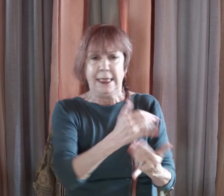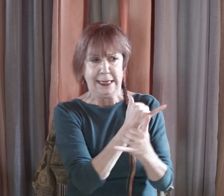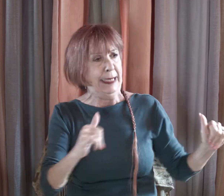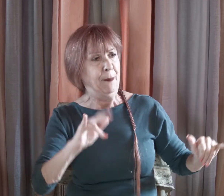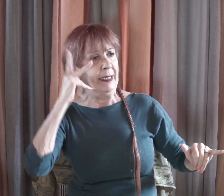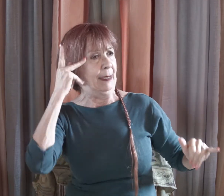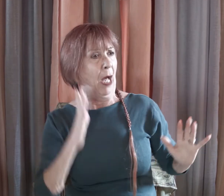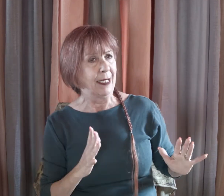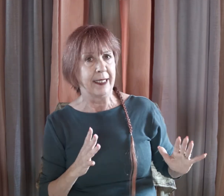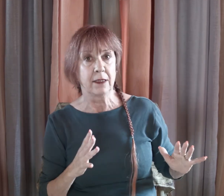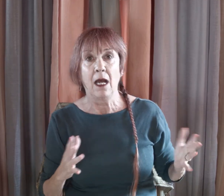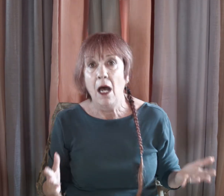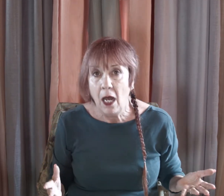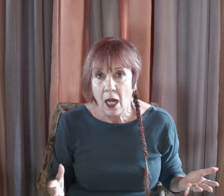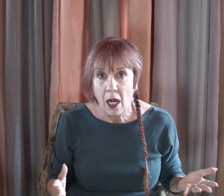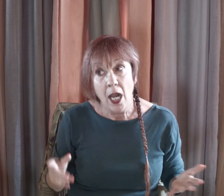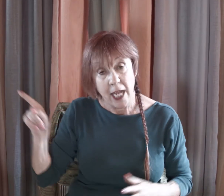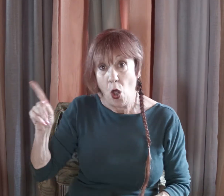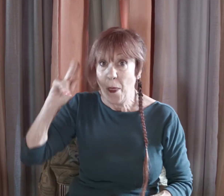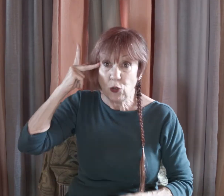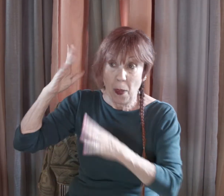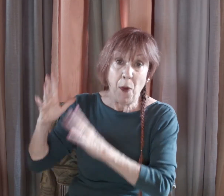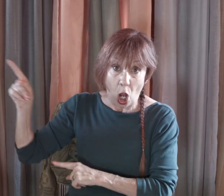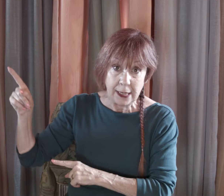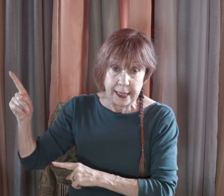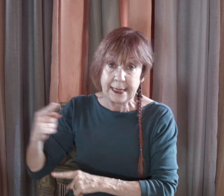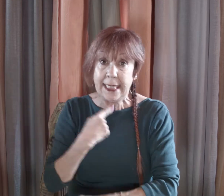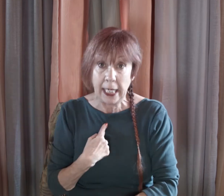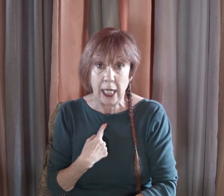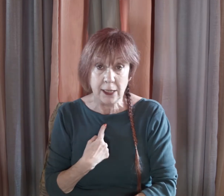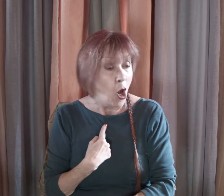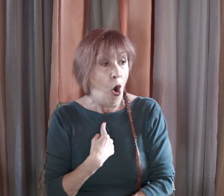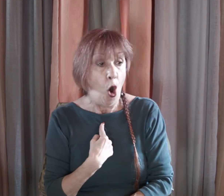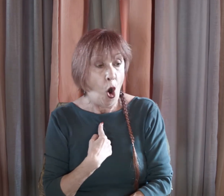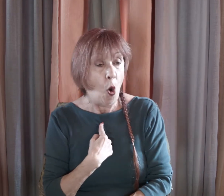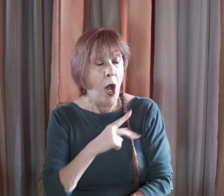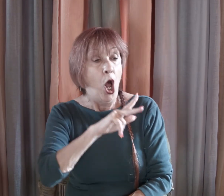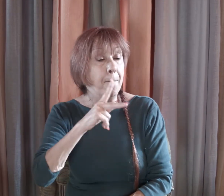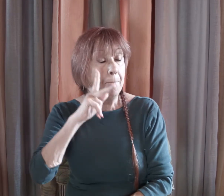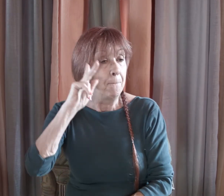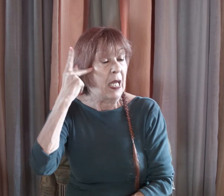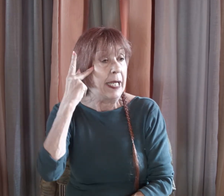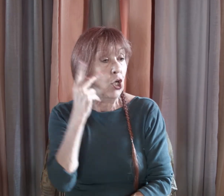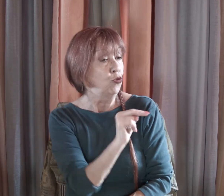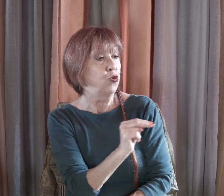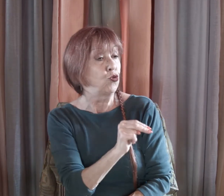It's independent of politics. Of course, it was political people who were pushing the regents to tell us that it was to be apolitical,